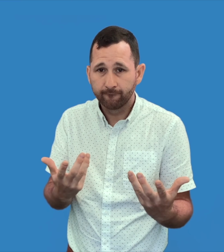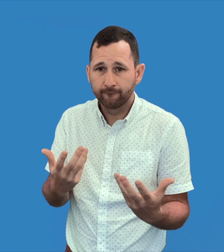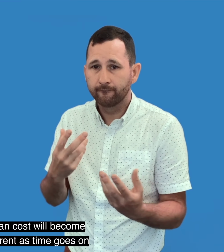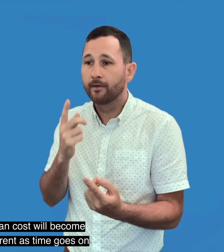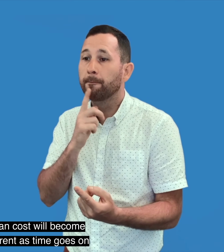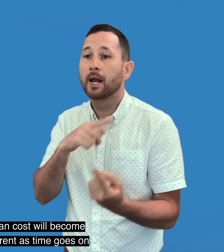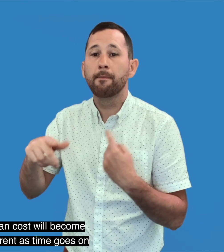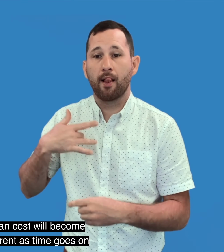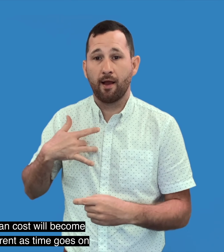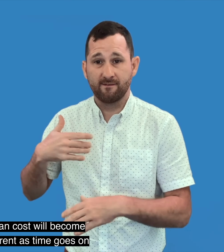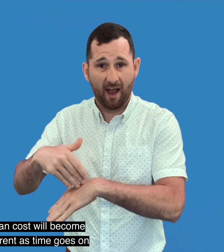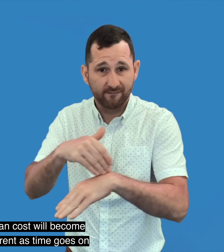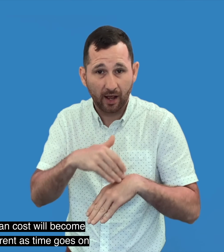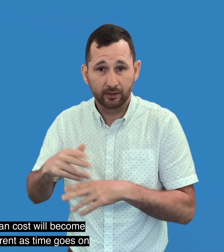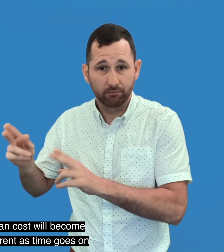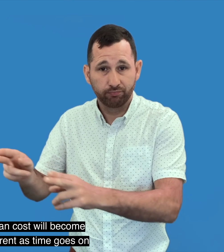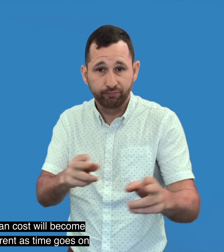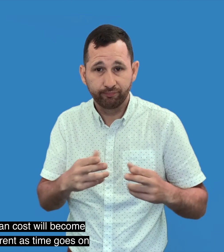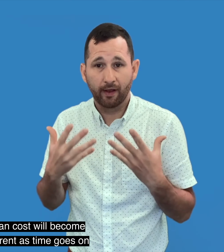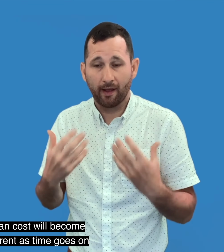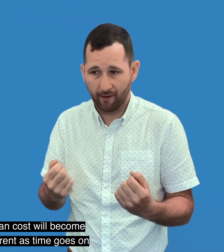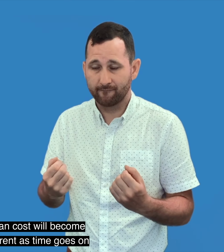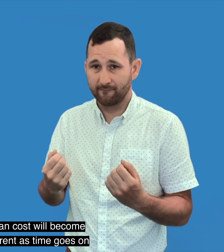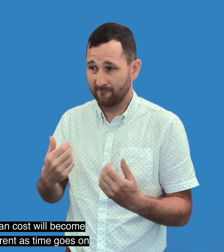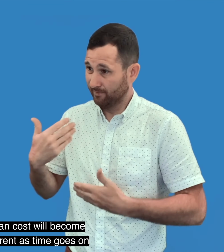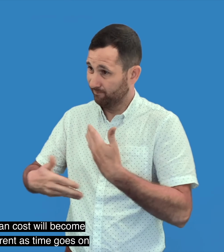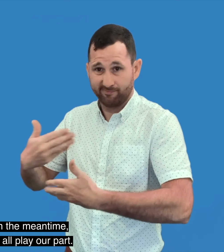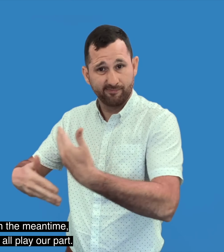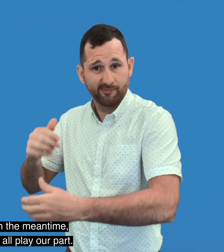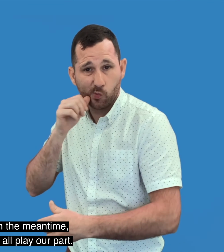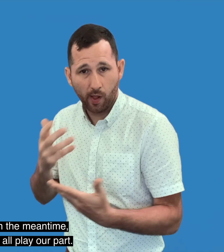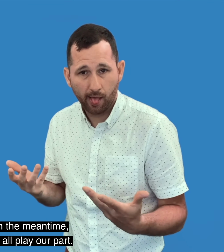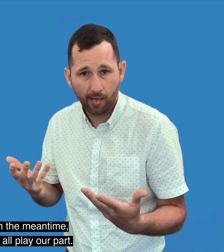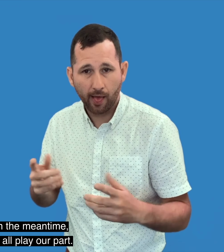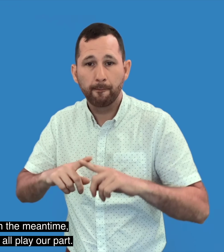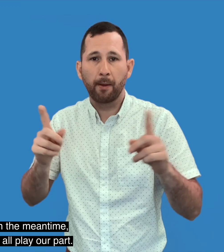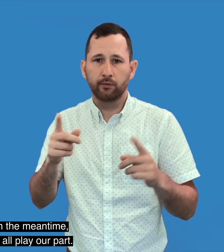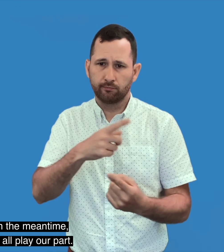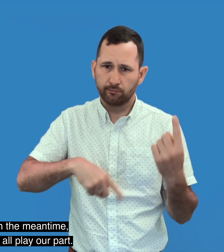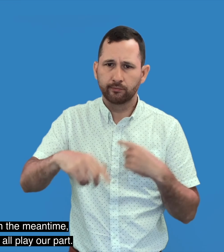The human cost will become more apparent as time goes on, but in the meantime we can all play our